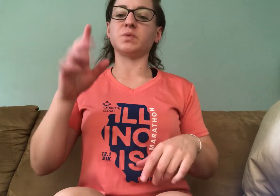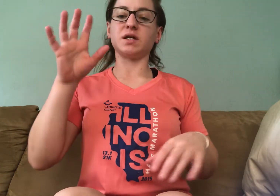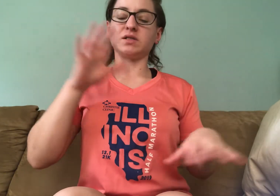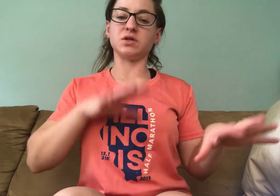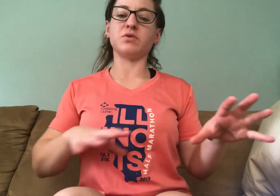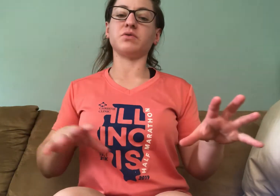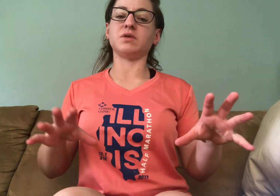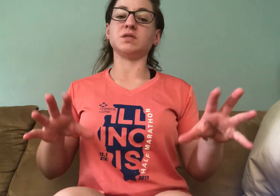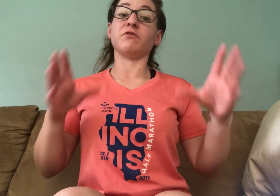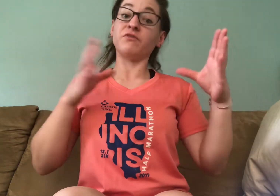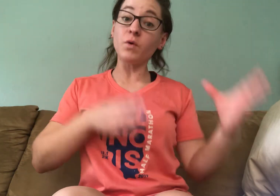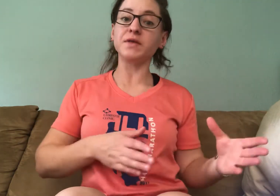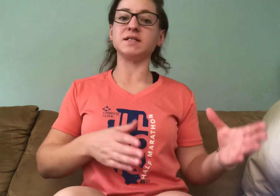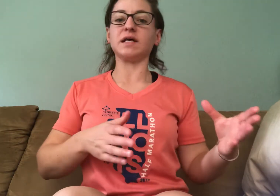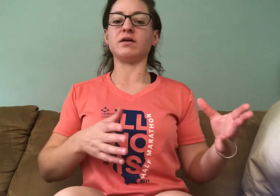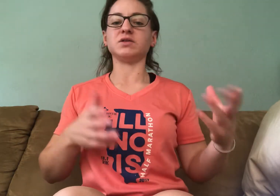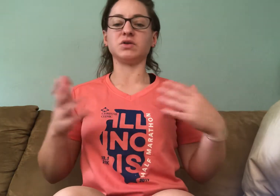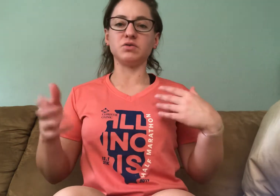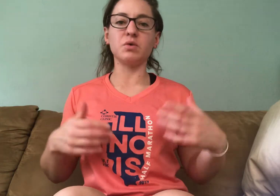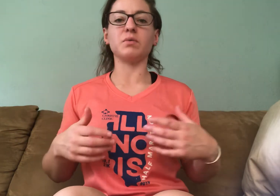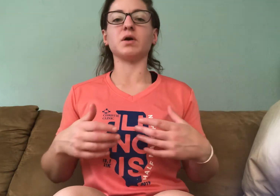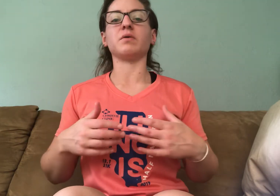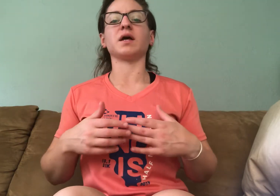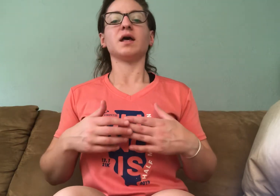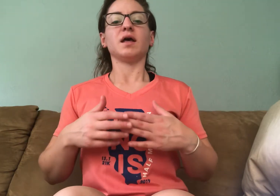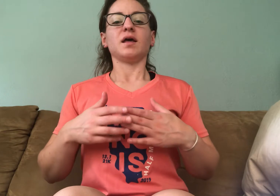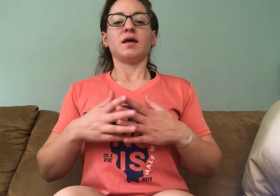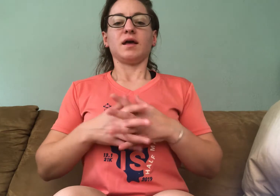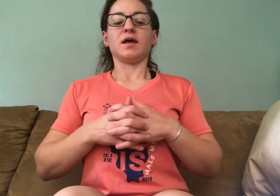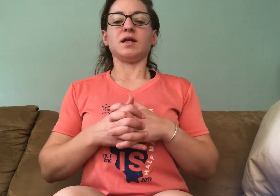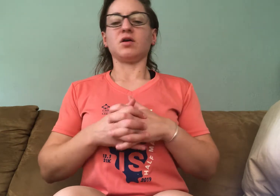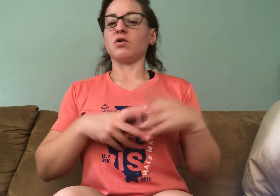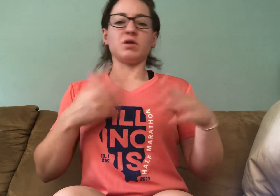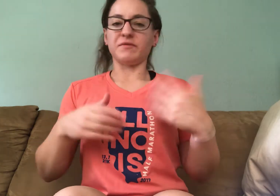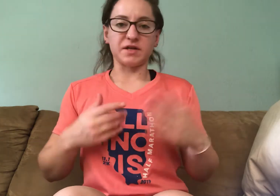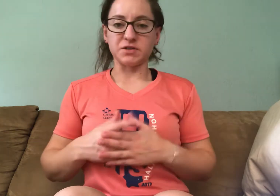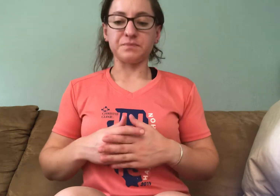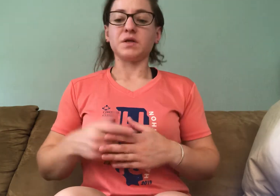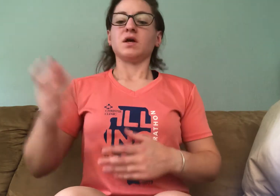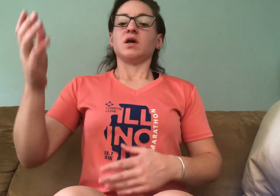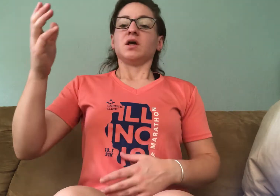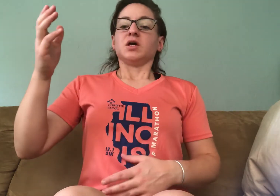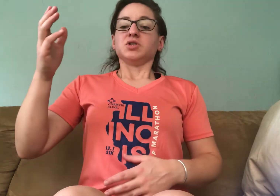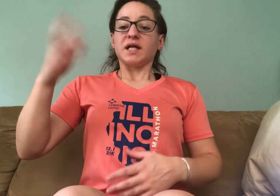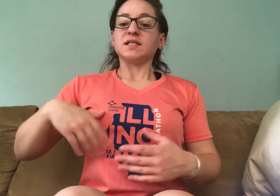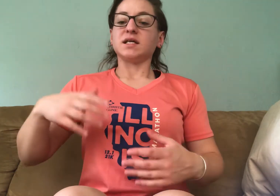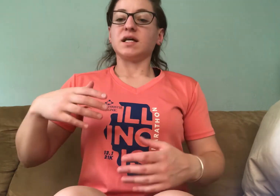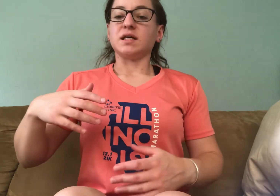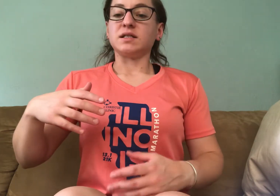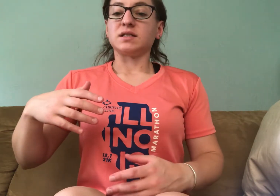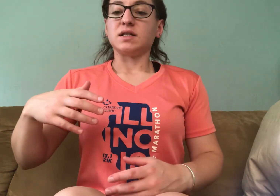wanted to go through these before this Saturday so you know where we're going, and it'll go a little bit faster. So last thing is